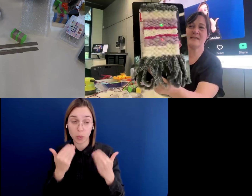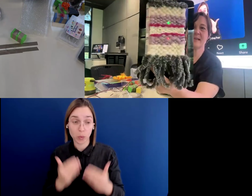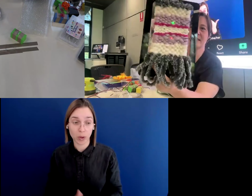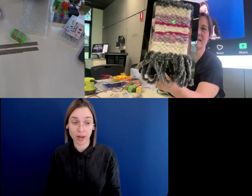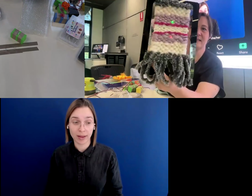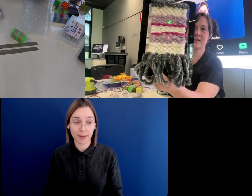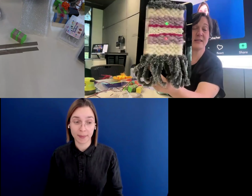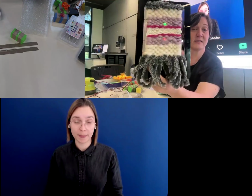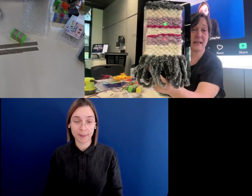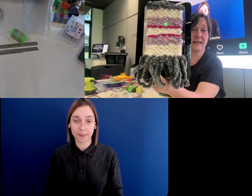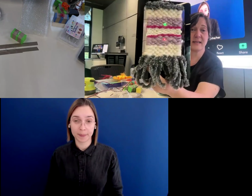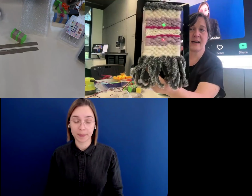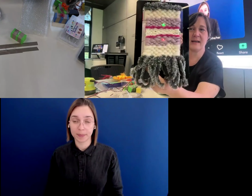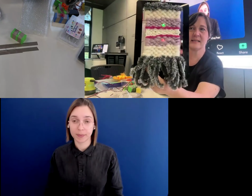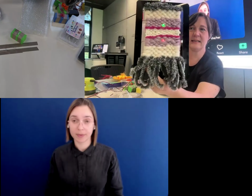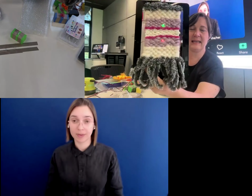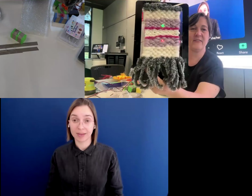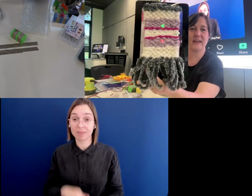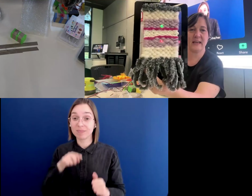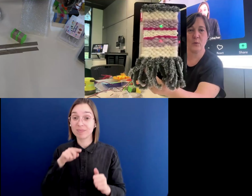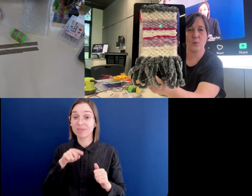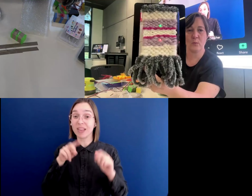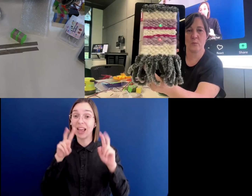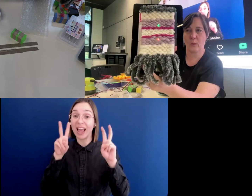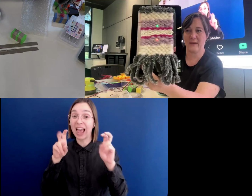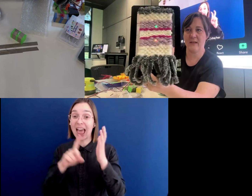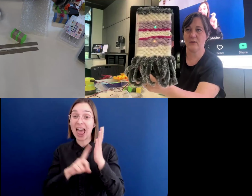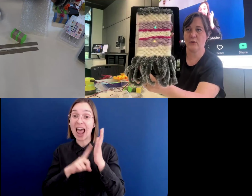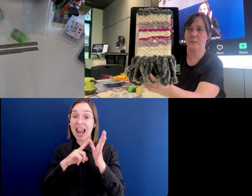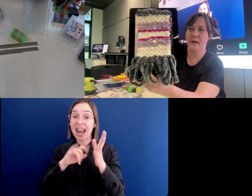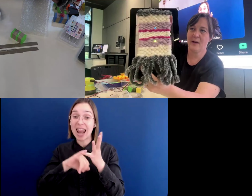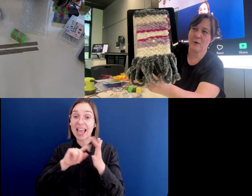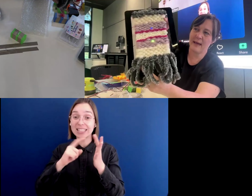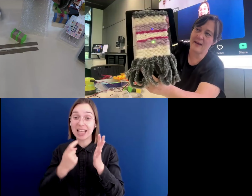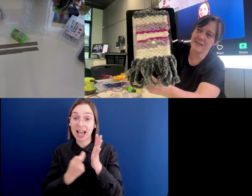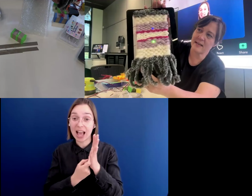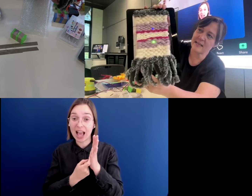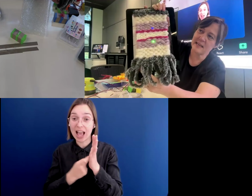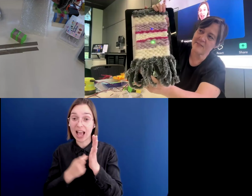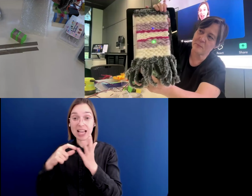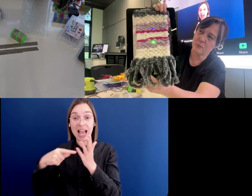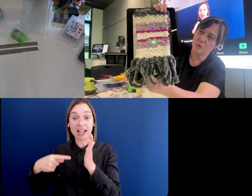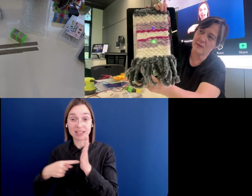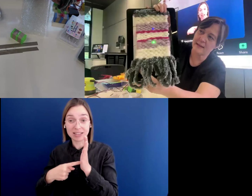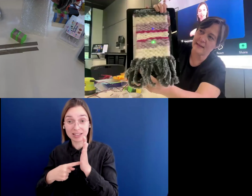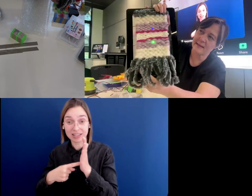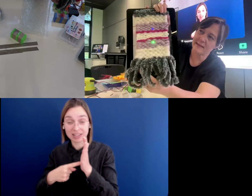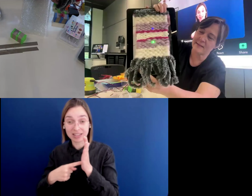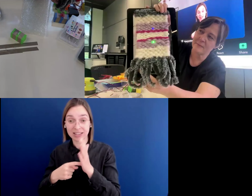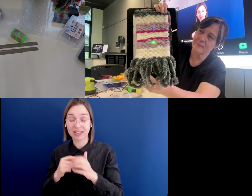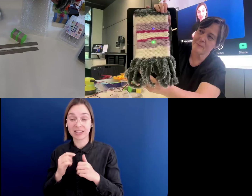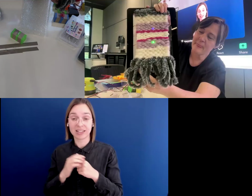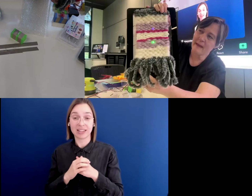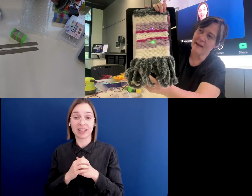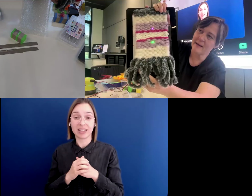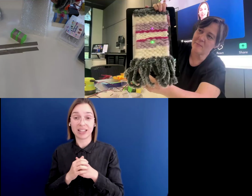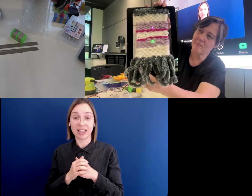And this is actually, so this is laser cut. It's a leave-in weaving loom. What I have is I actually have a board, like